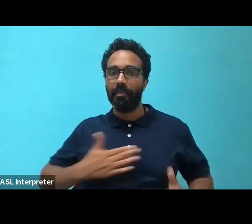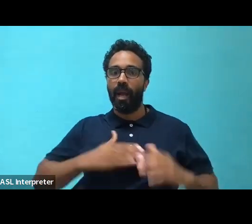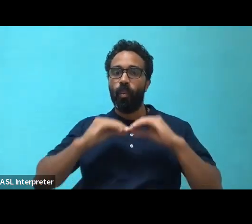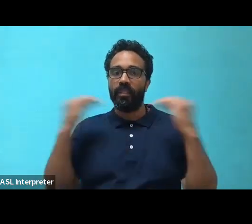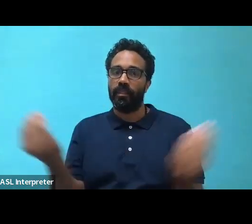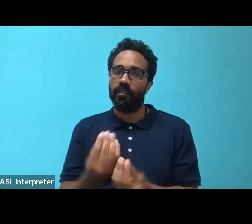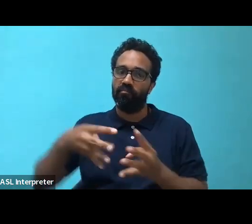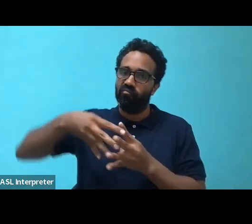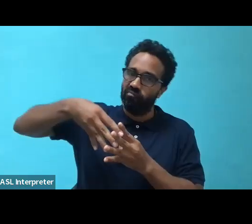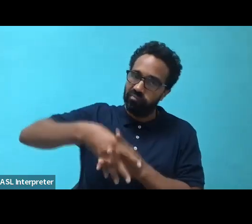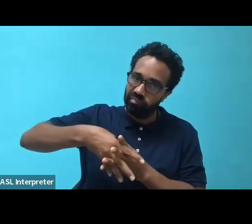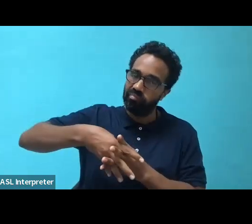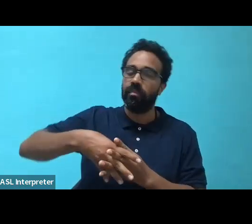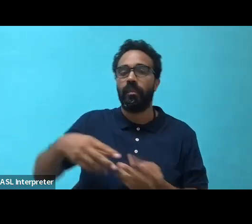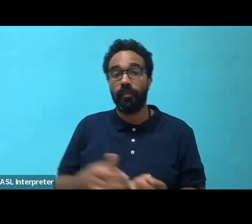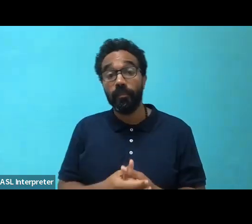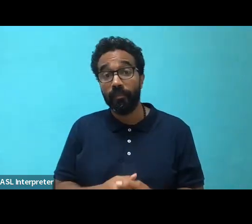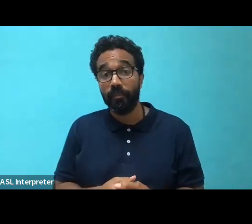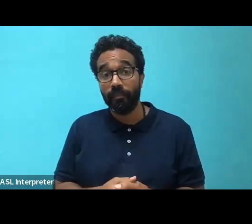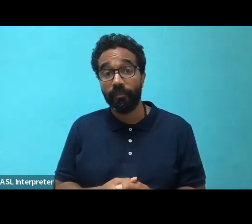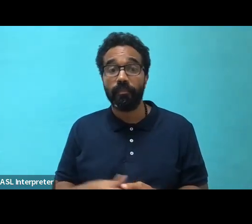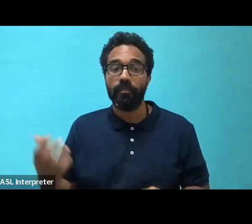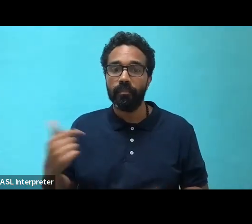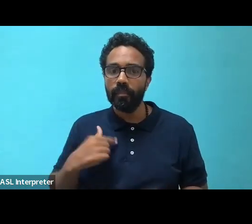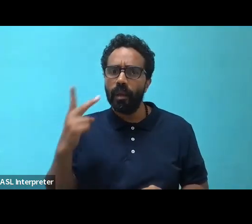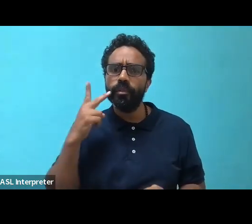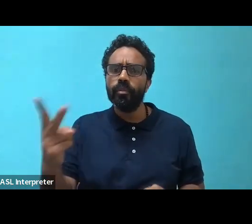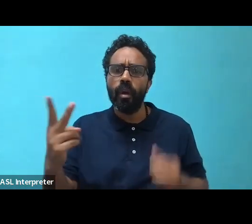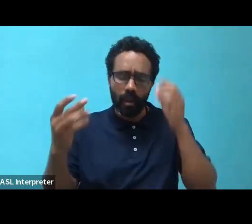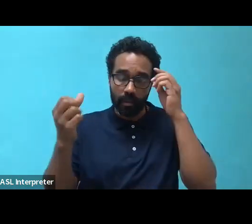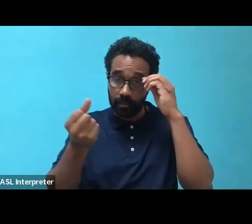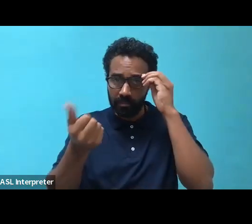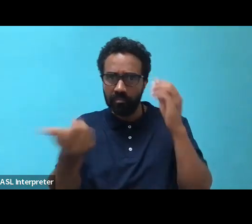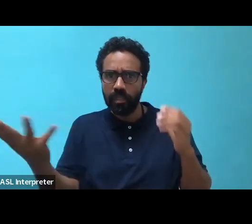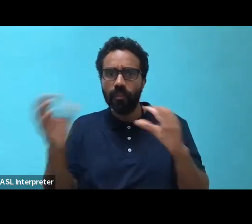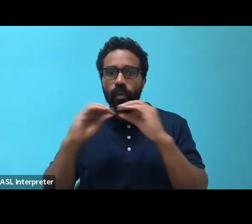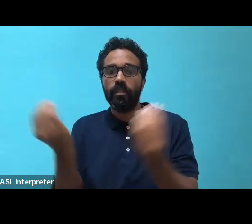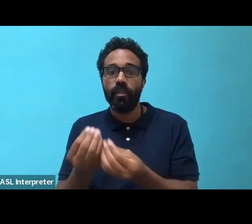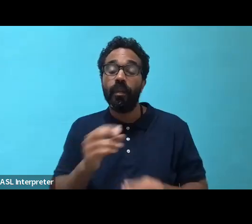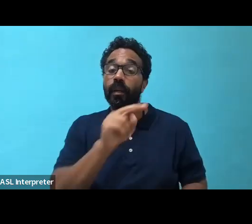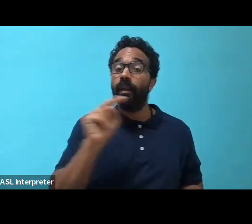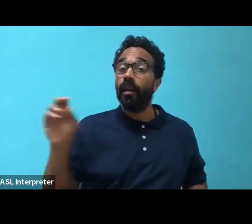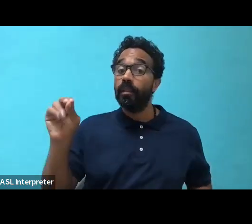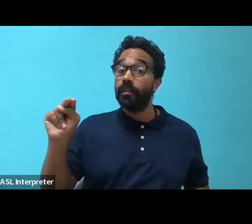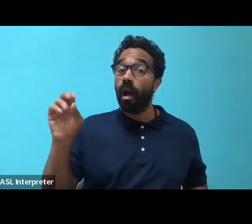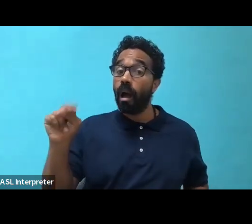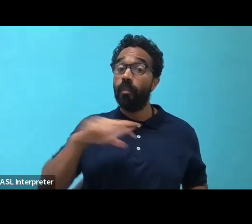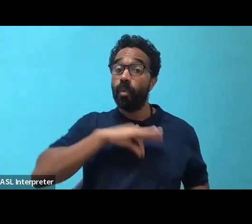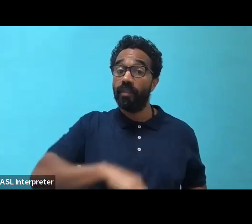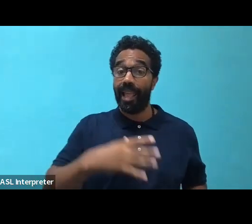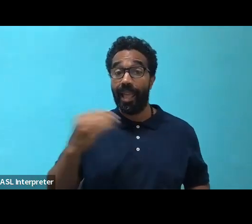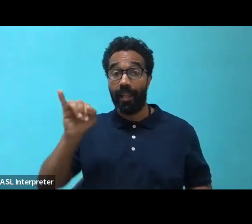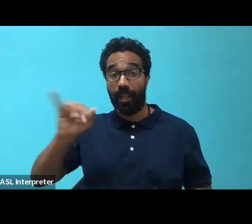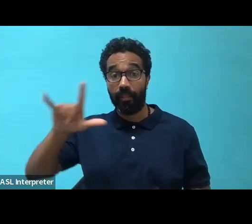she mentioned, and I've seen many nonprofits. I'm not just talking about independent living centers do things, but it's not